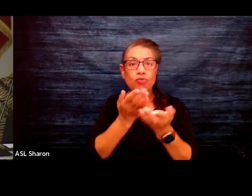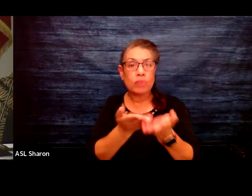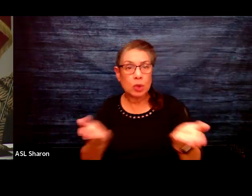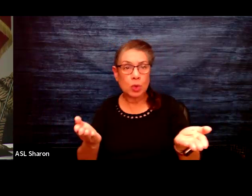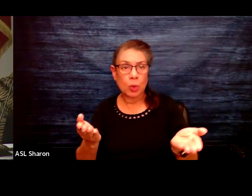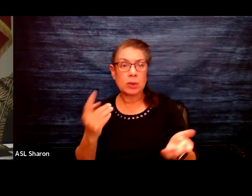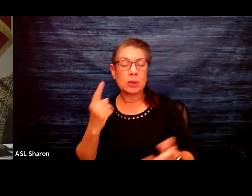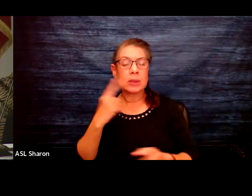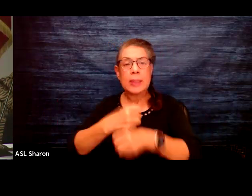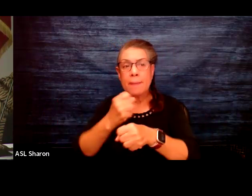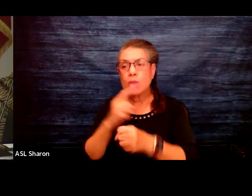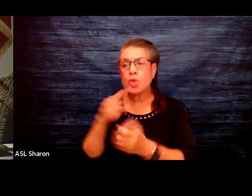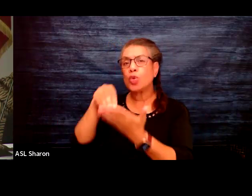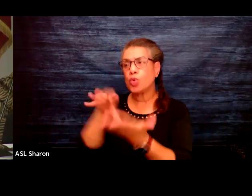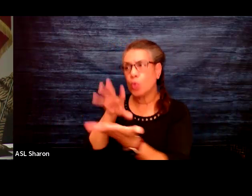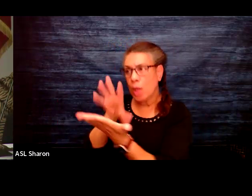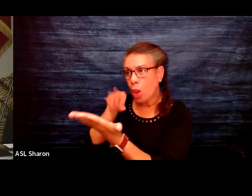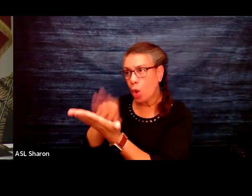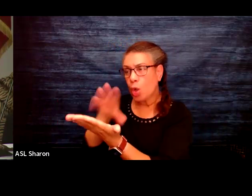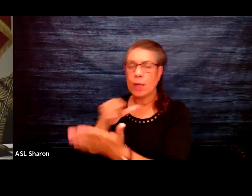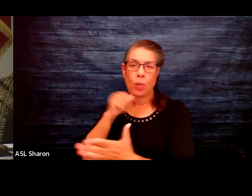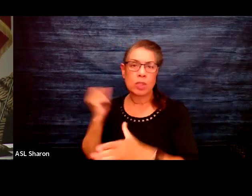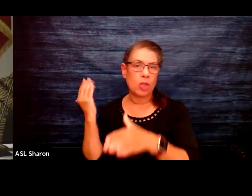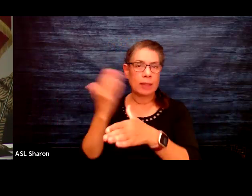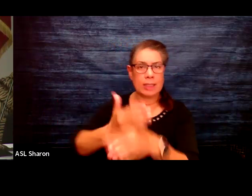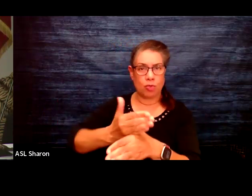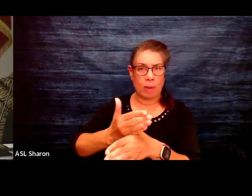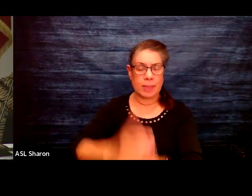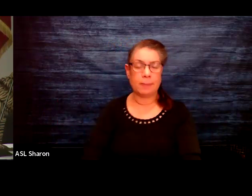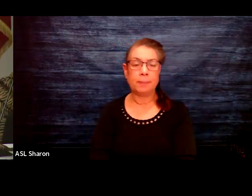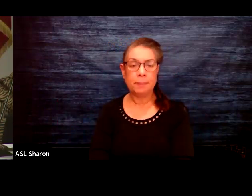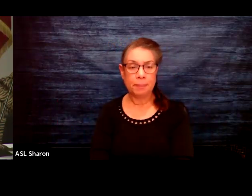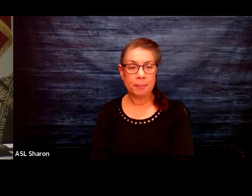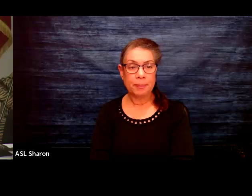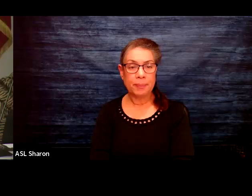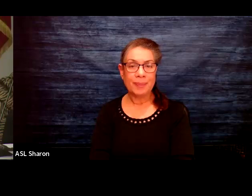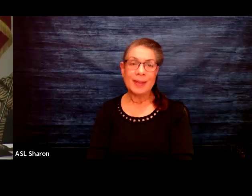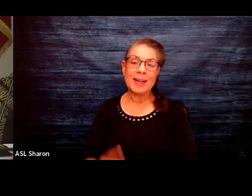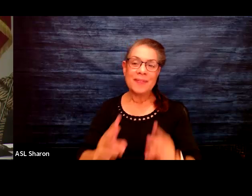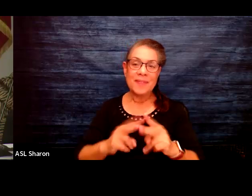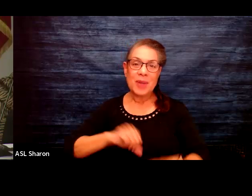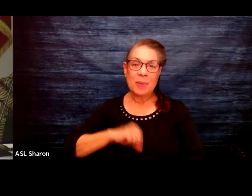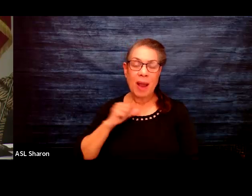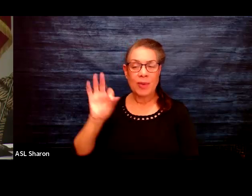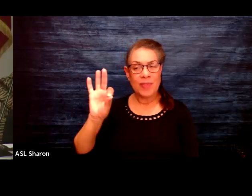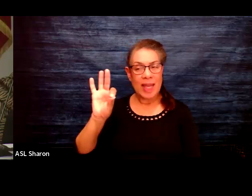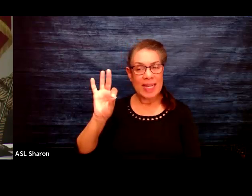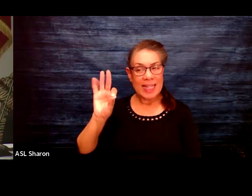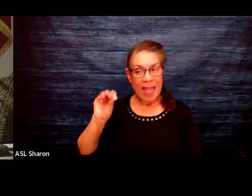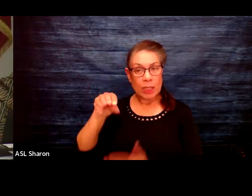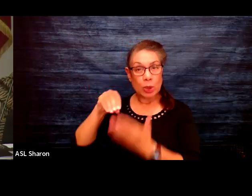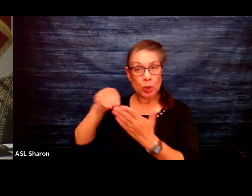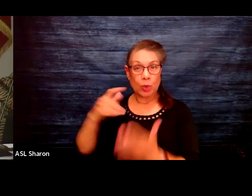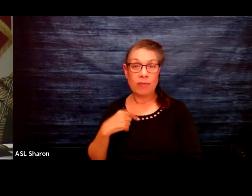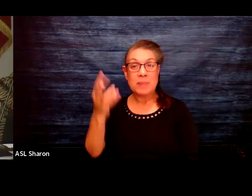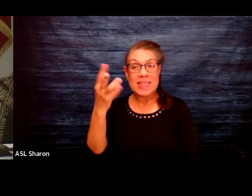needed to ensure that students' learning was not disrupted. I'm especially proud of the 90 students from